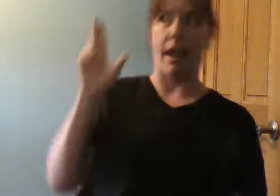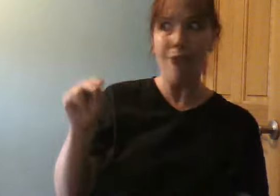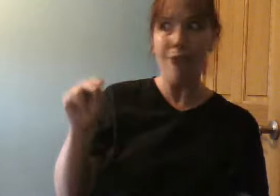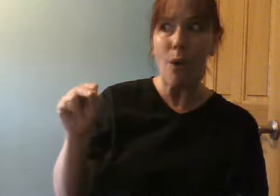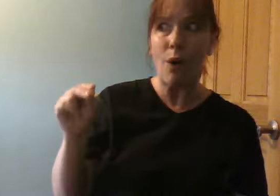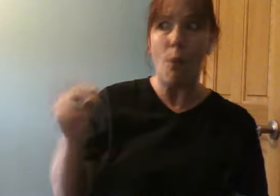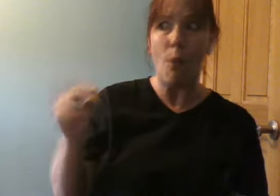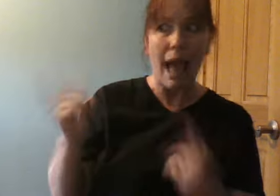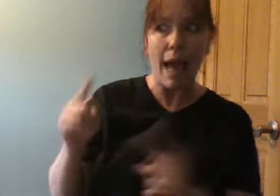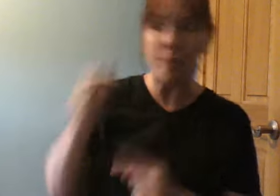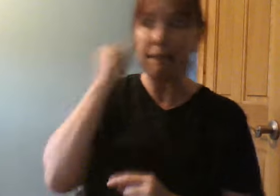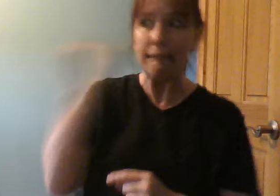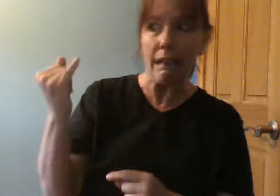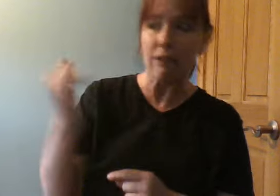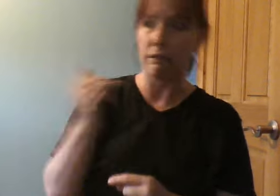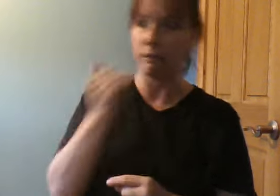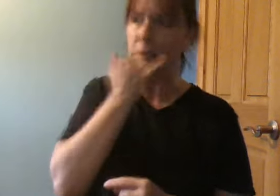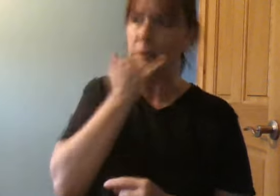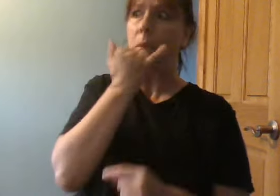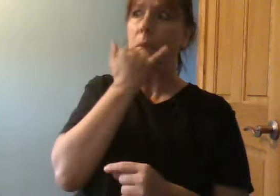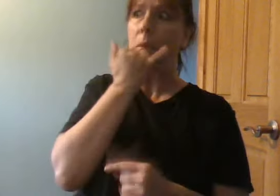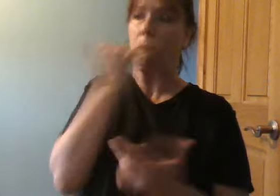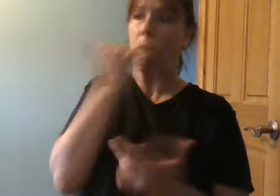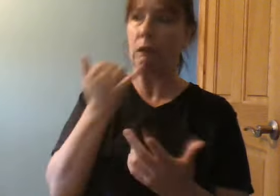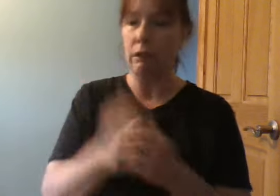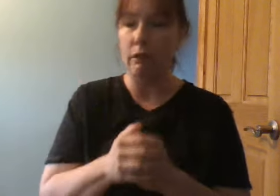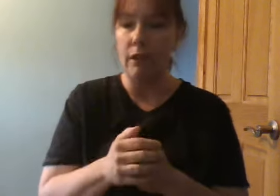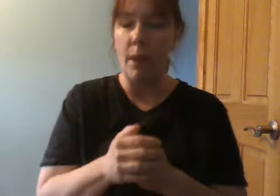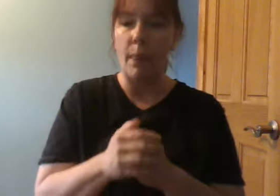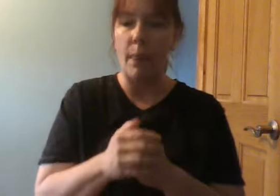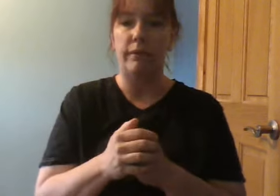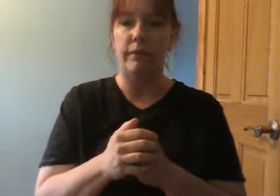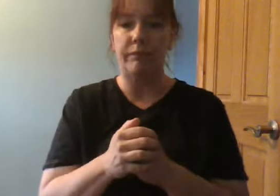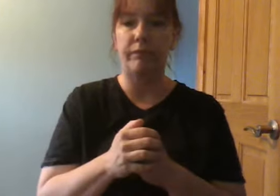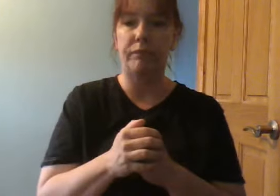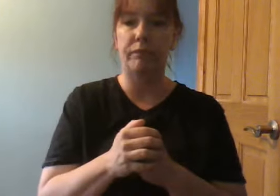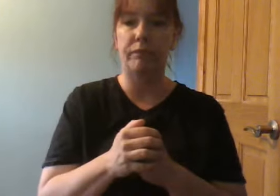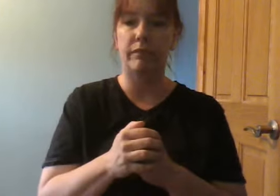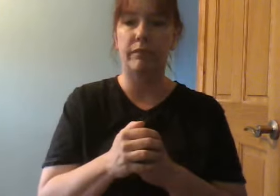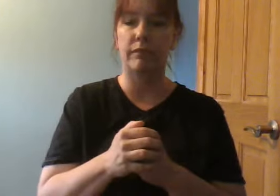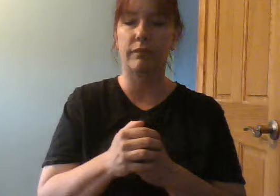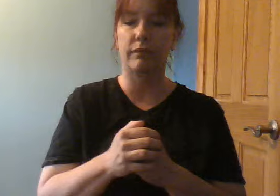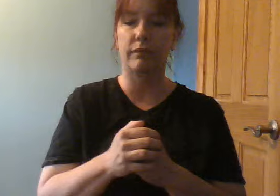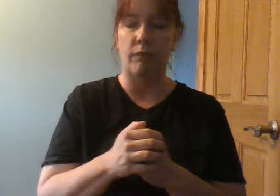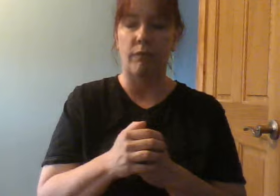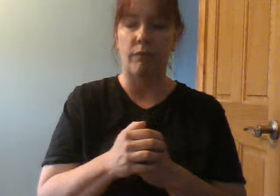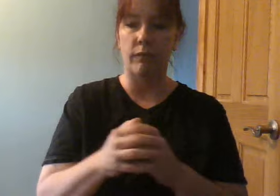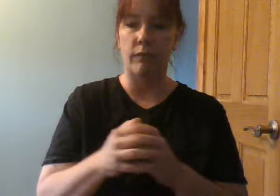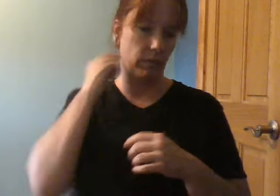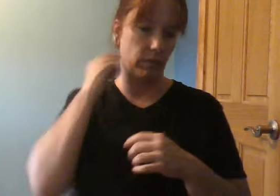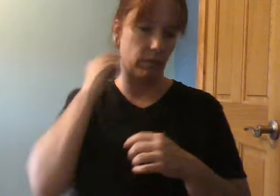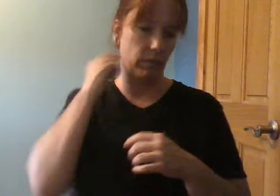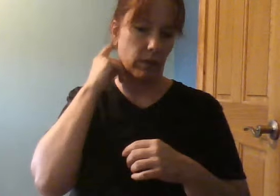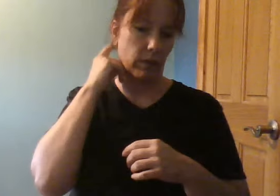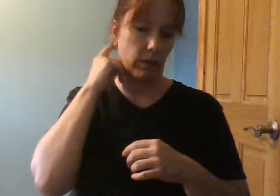teachers and whatever? When you see what I mean? So you have this odd sort of paradox where I'm happy for him to go into this space if I know who everybody else